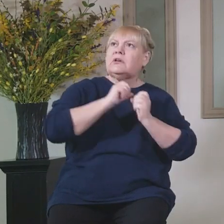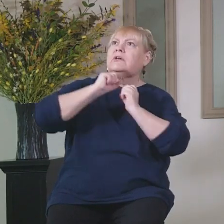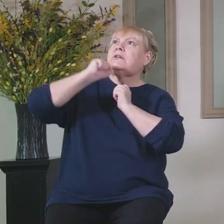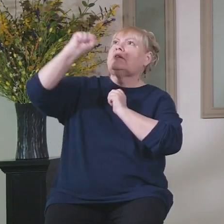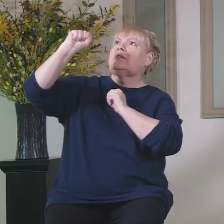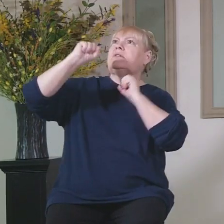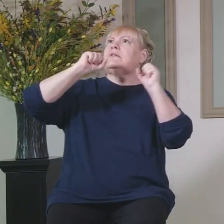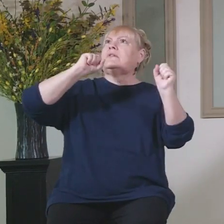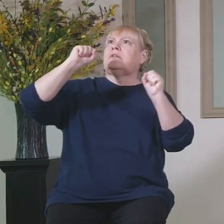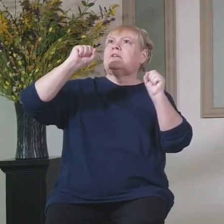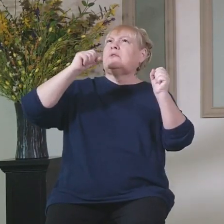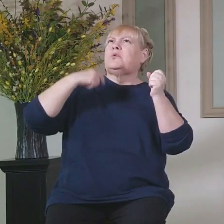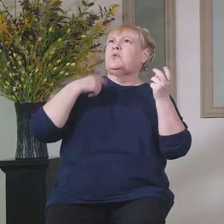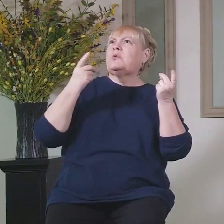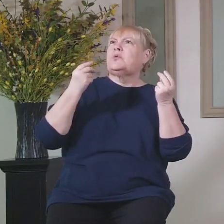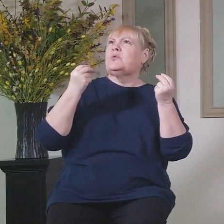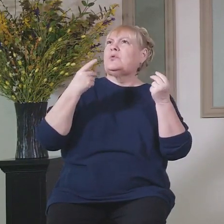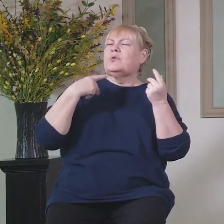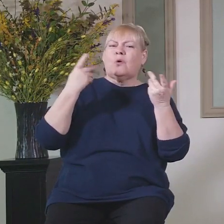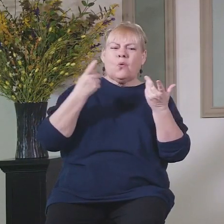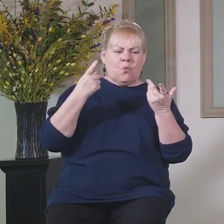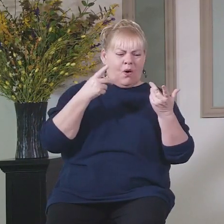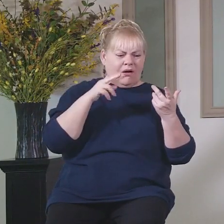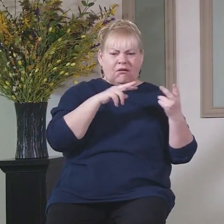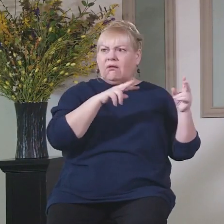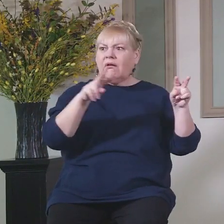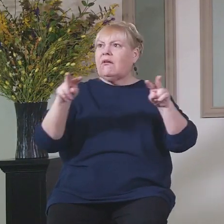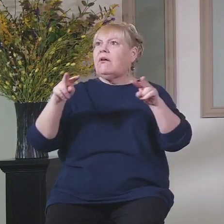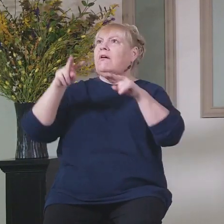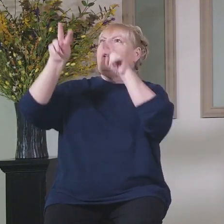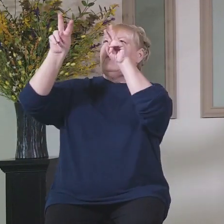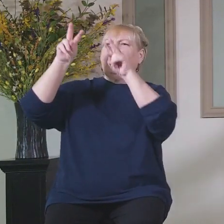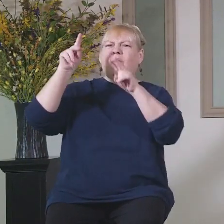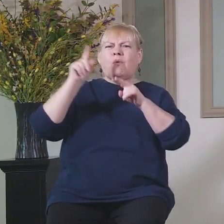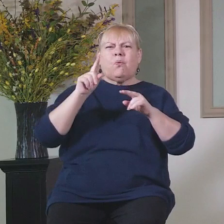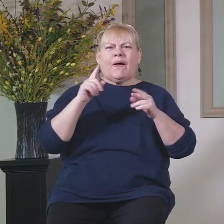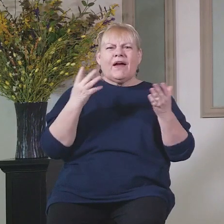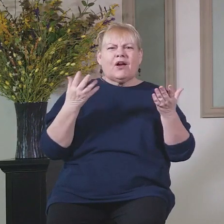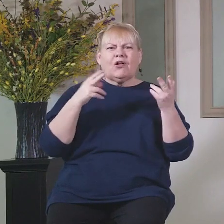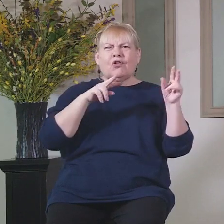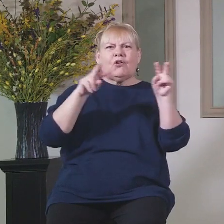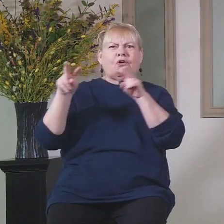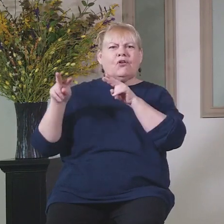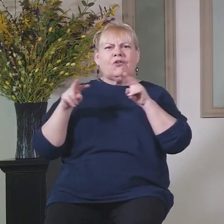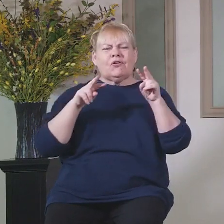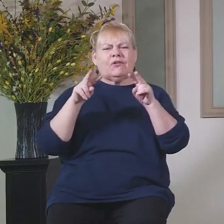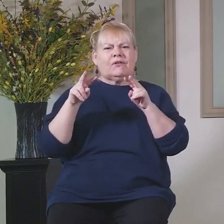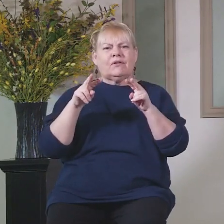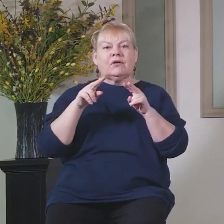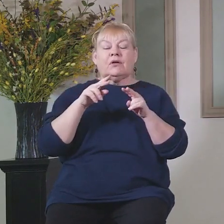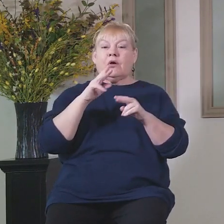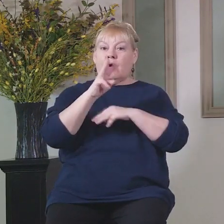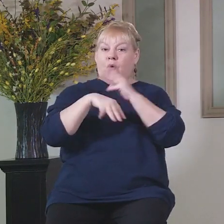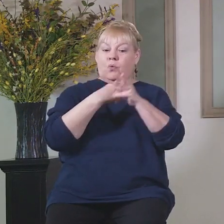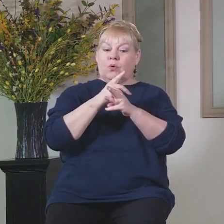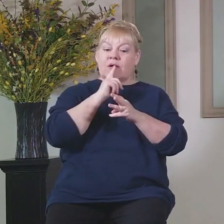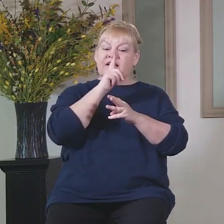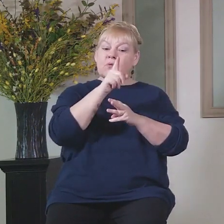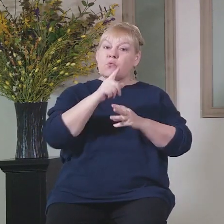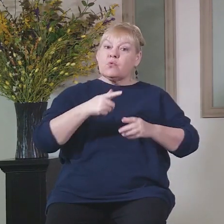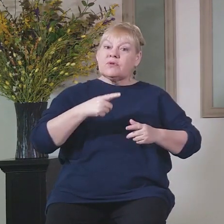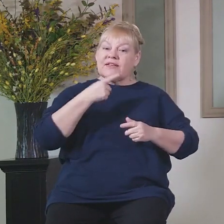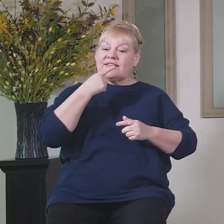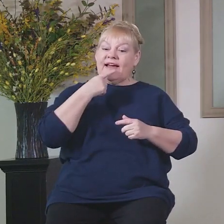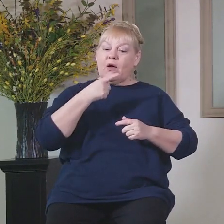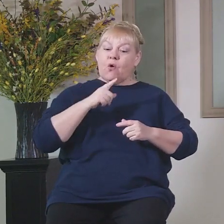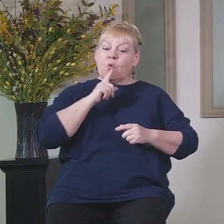asking us, what are we going to do? Where are you going to look to find real life? The world says that real life is the result of